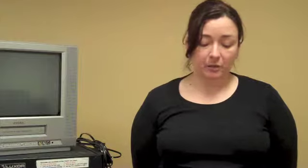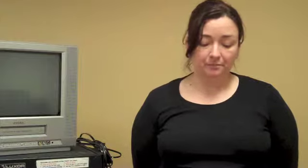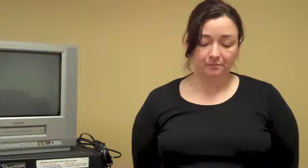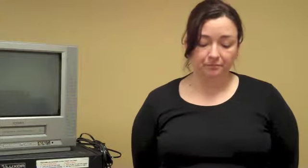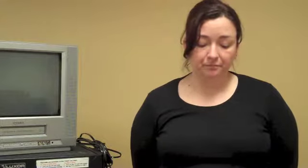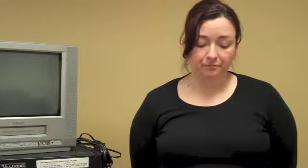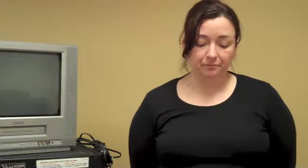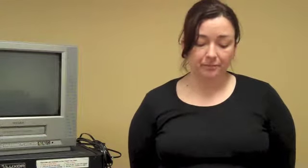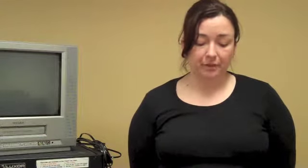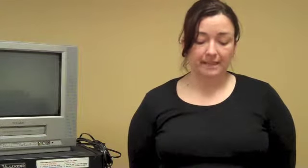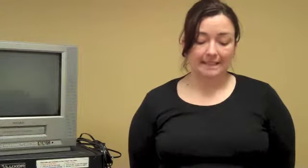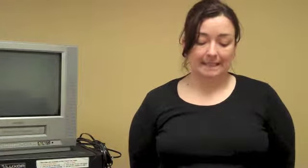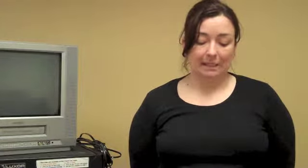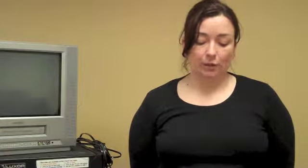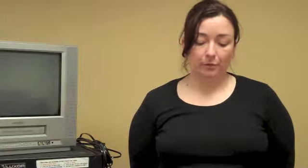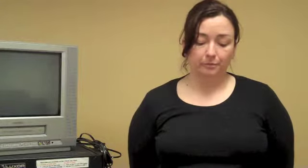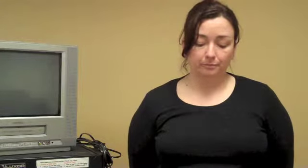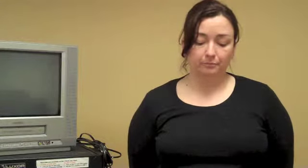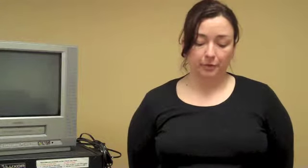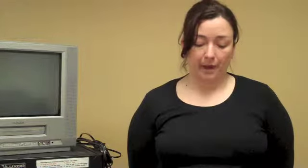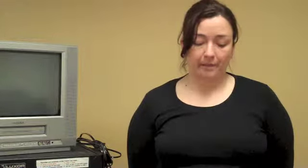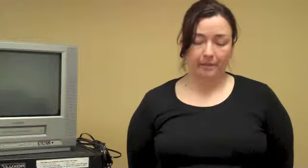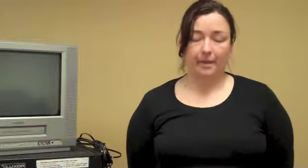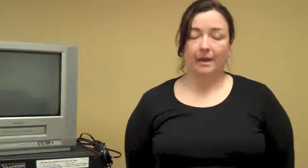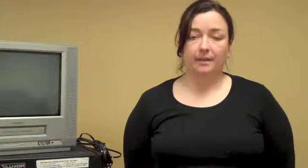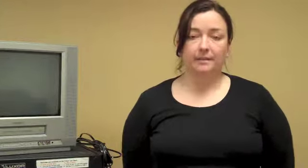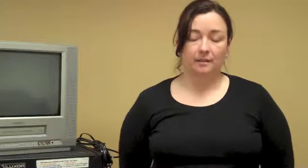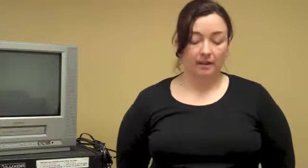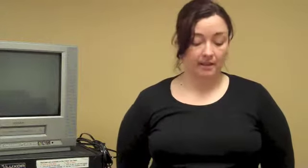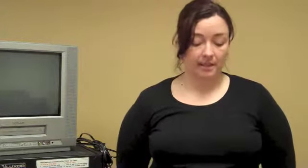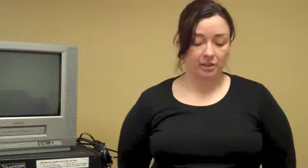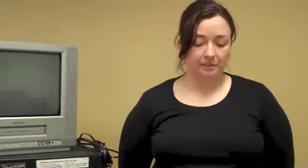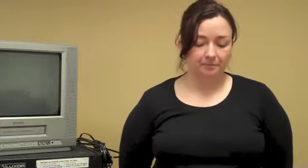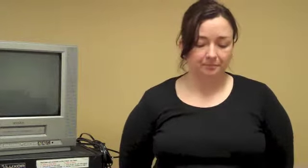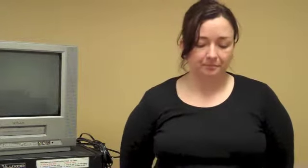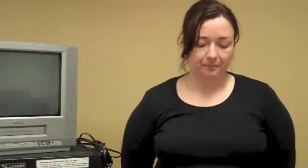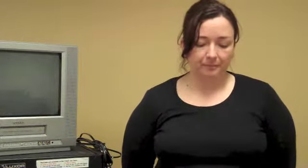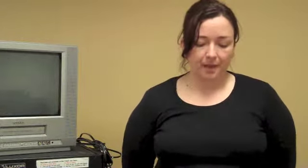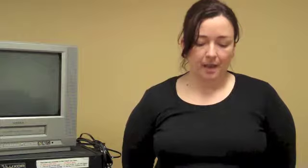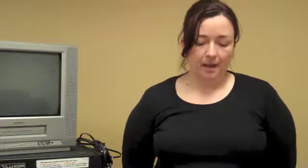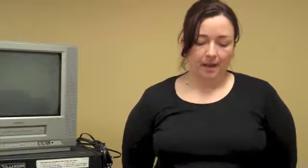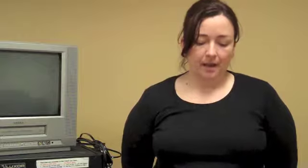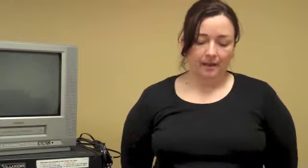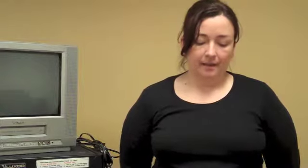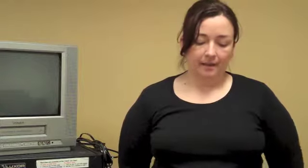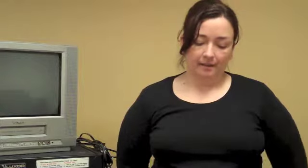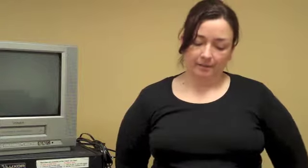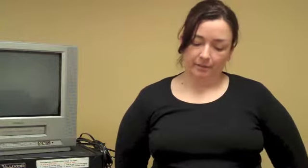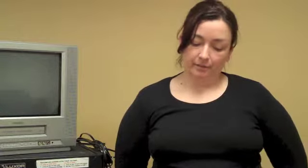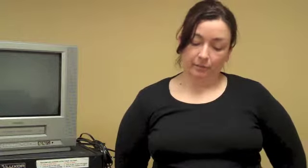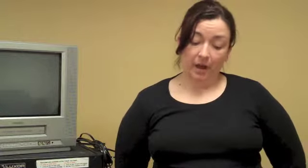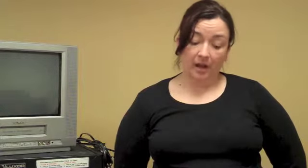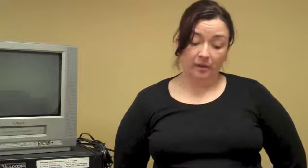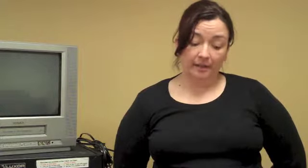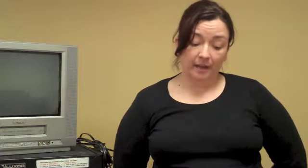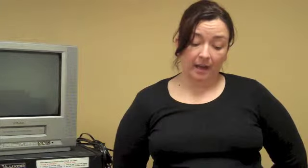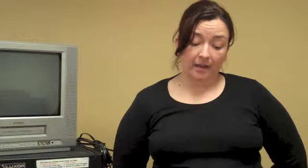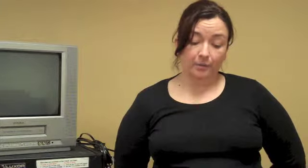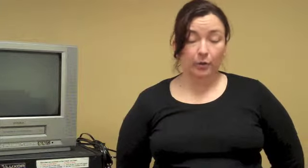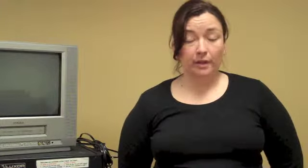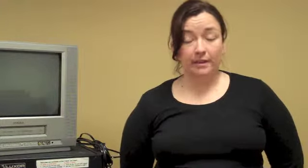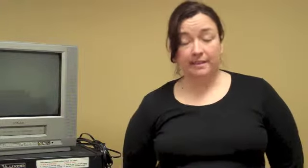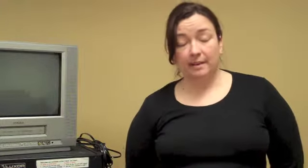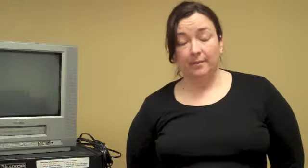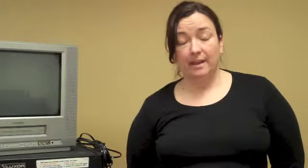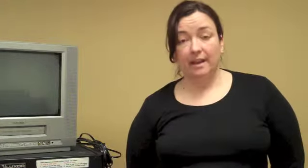on a window, you can see your breath. That is condensation. Another student, well, when